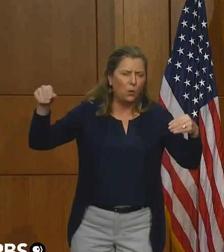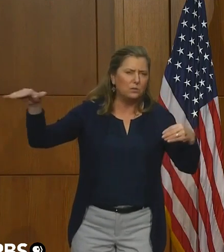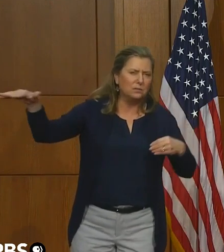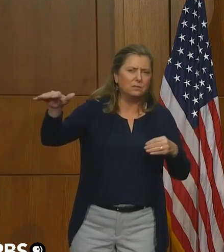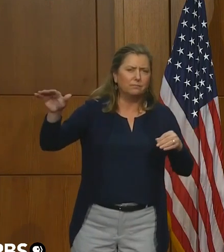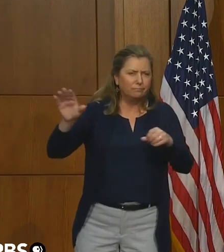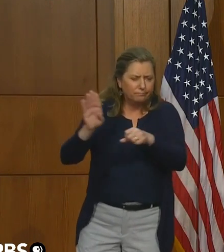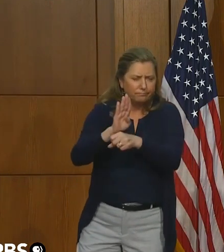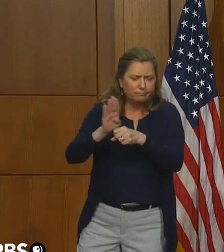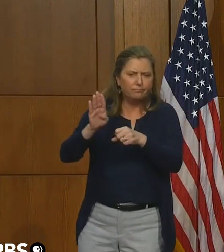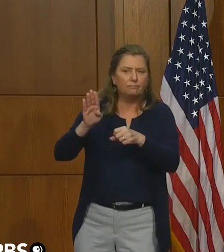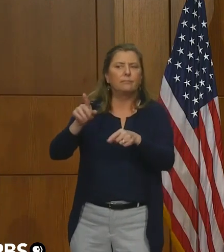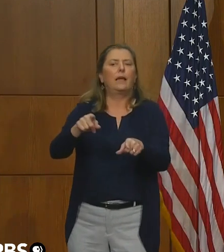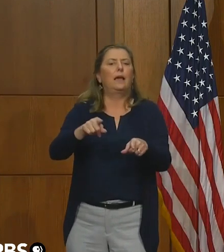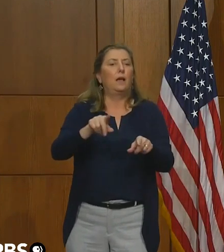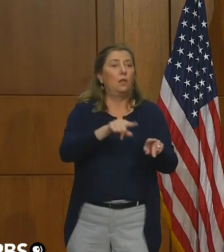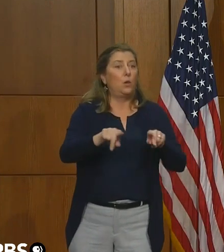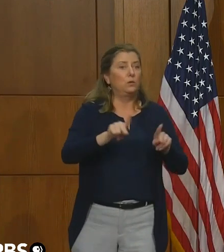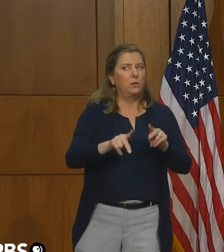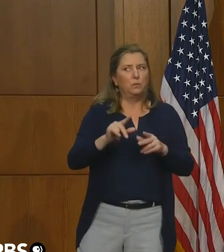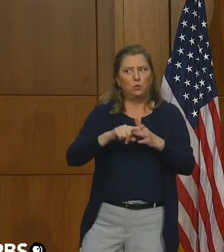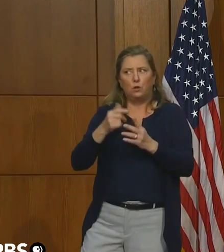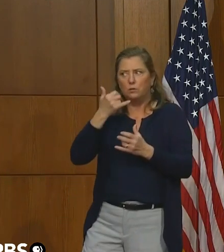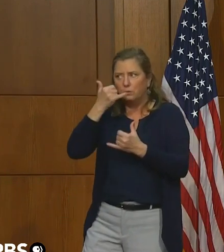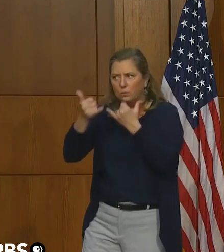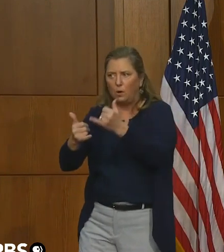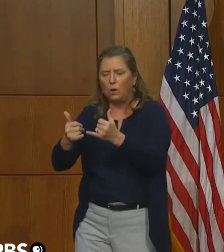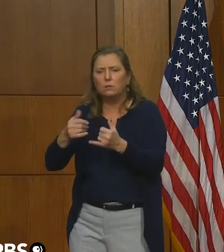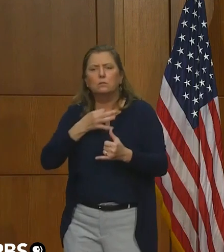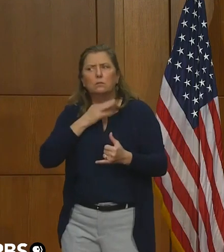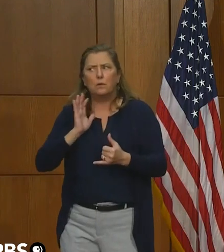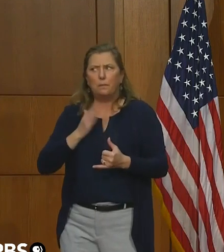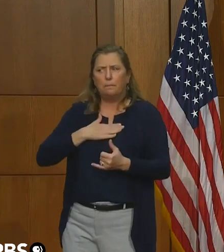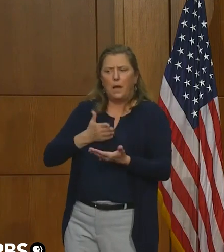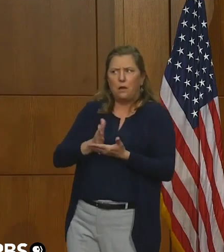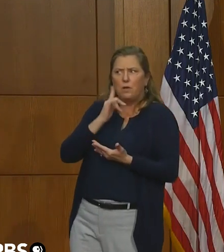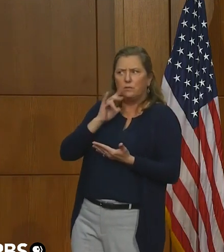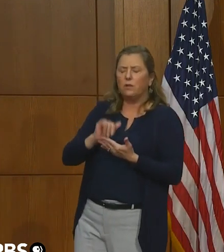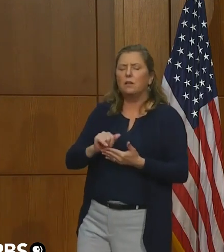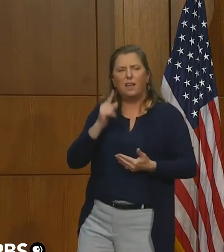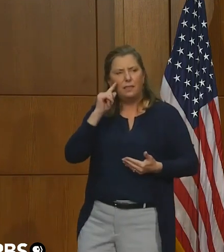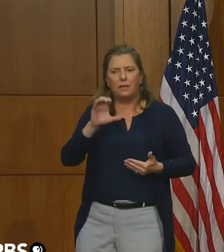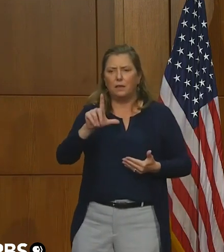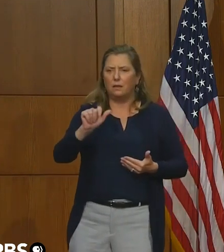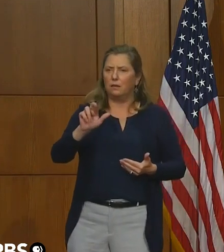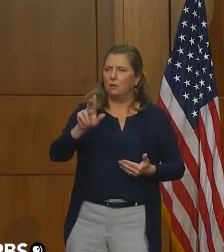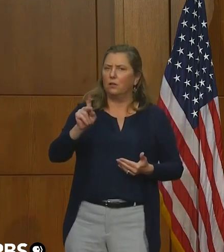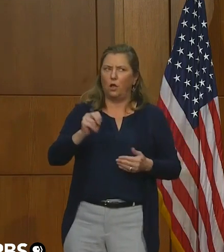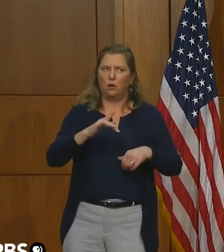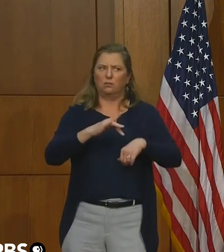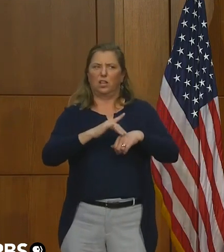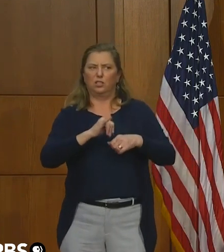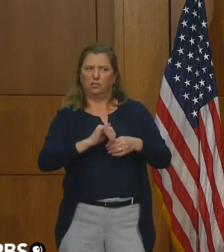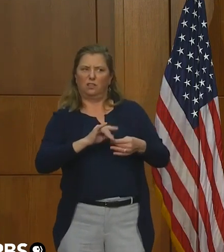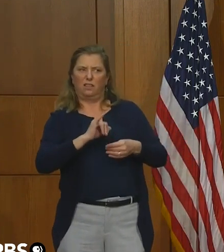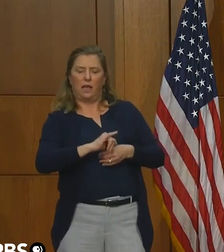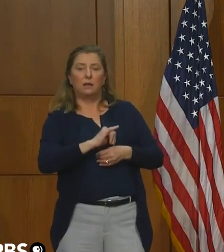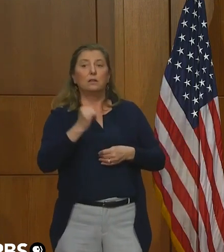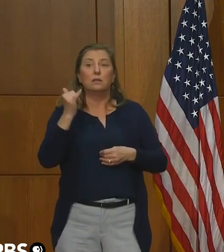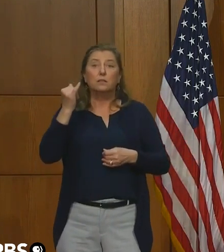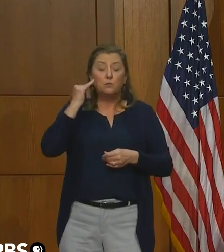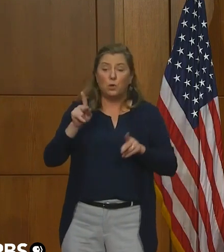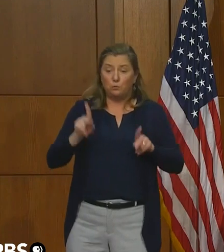they have began to call us asking, what are some of their rights? I think Clark kind of touched a little bit, but if someone has to go to